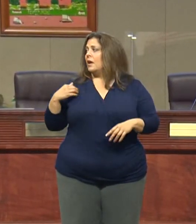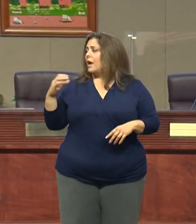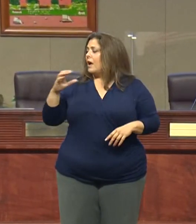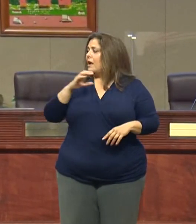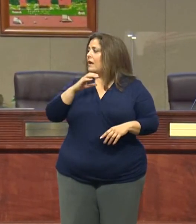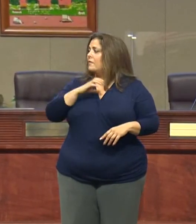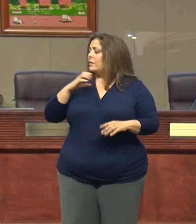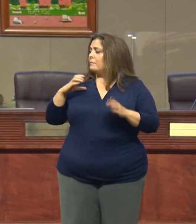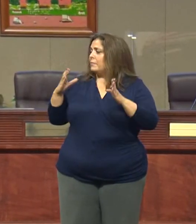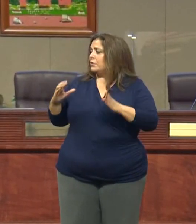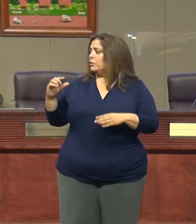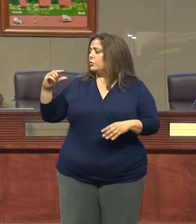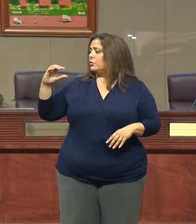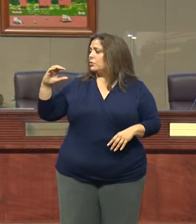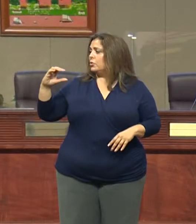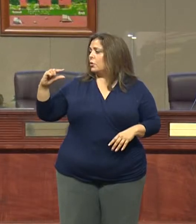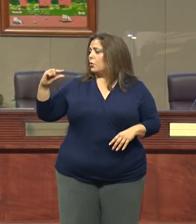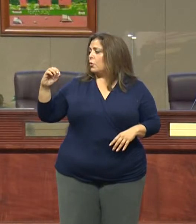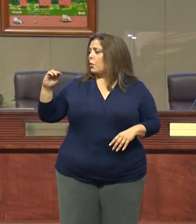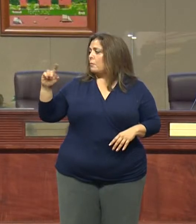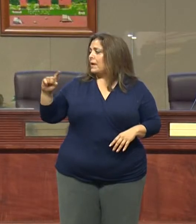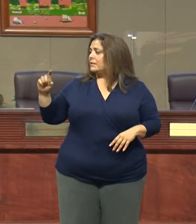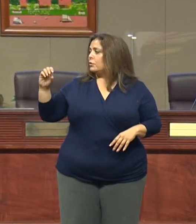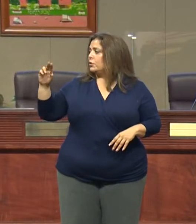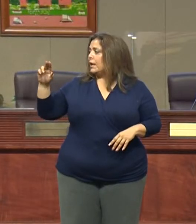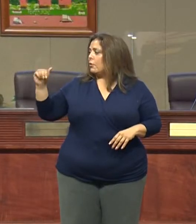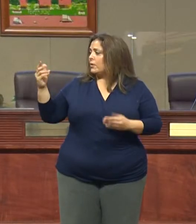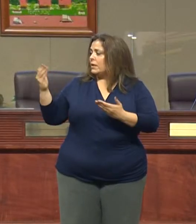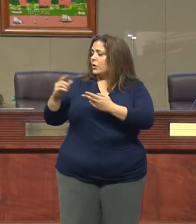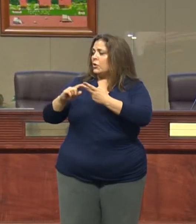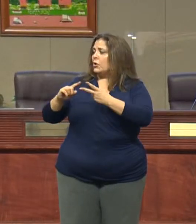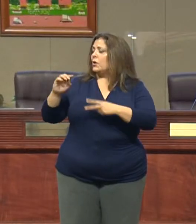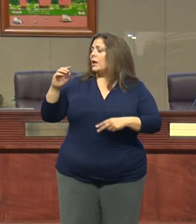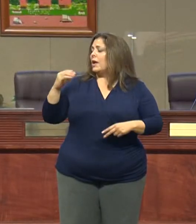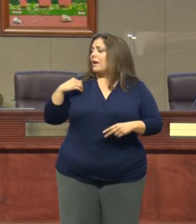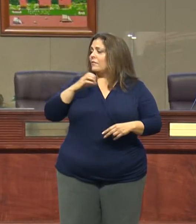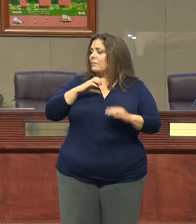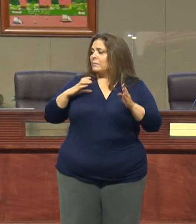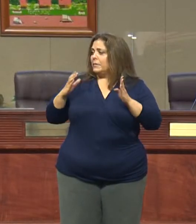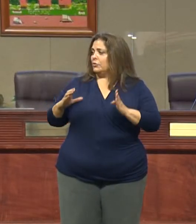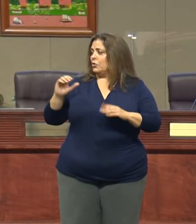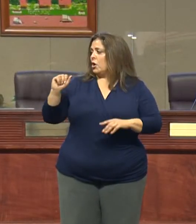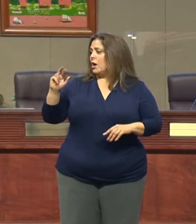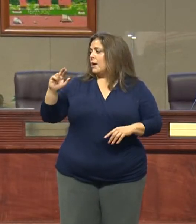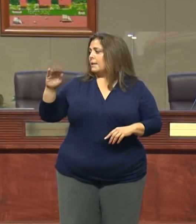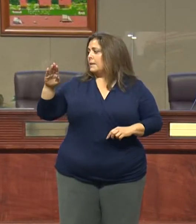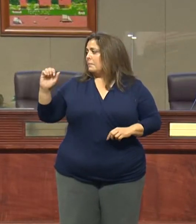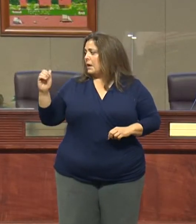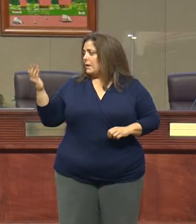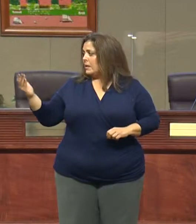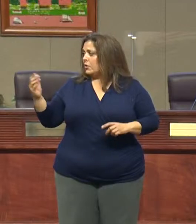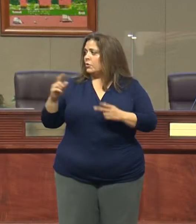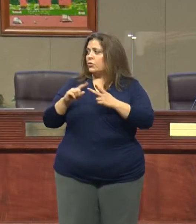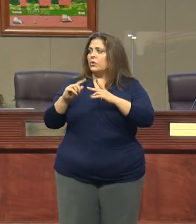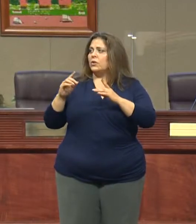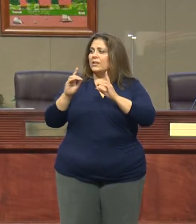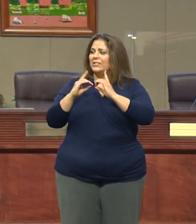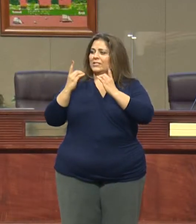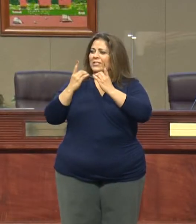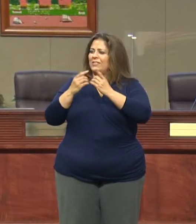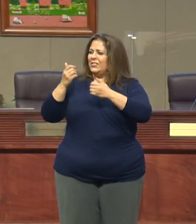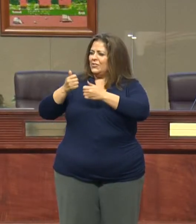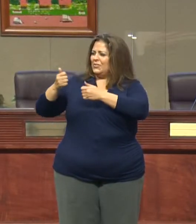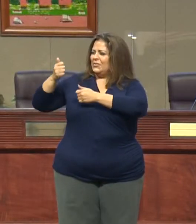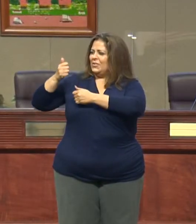Gomez Cordero, who joined us. Commissioner Myra Uribe has joined us as well. Division Chief